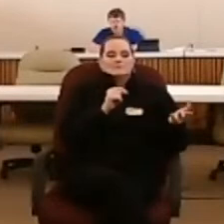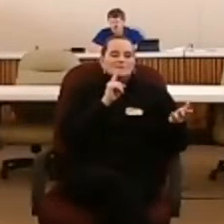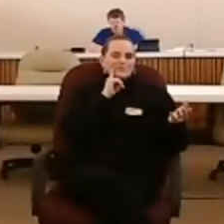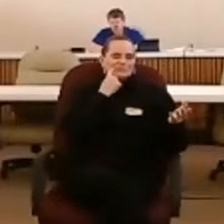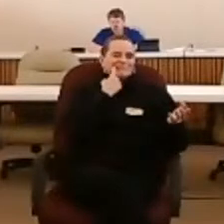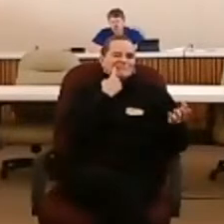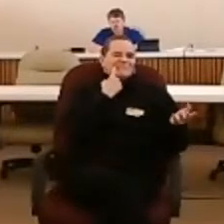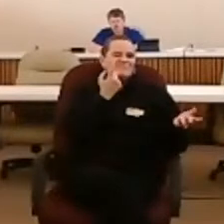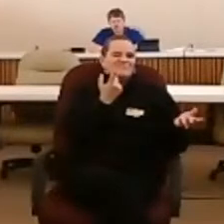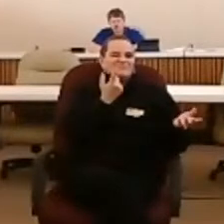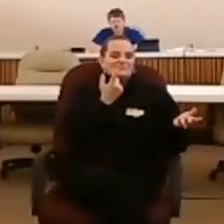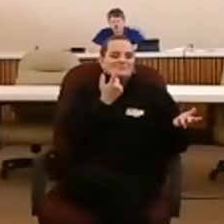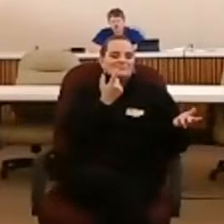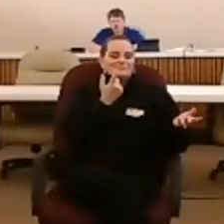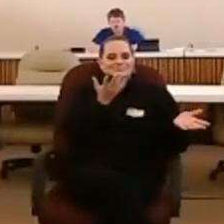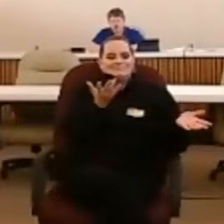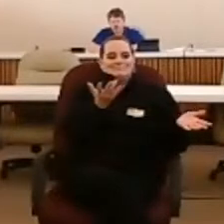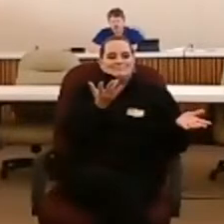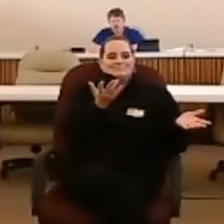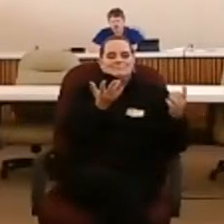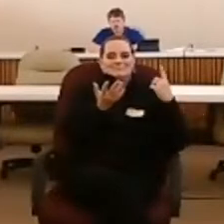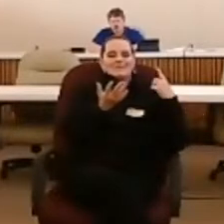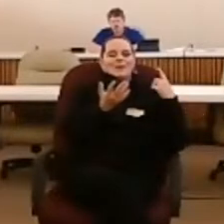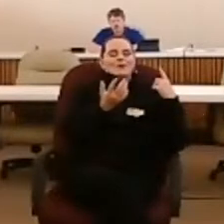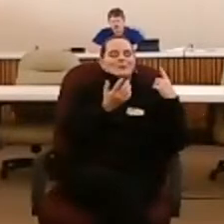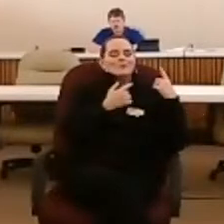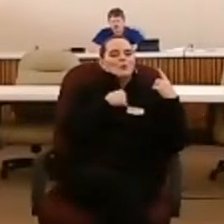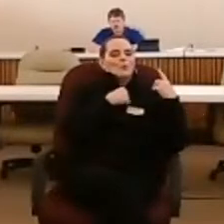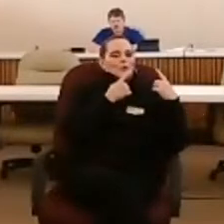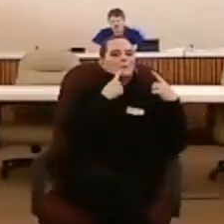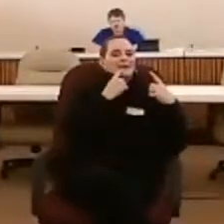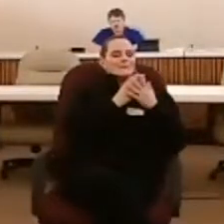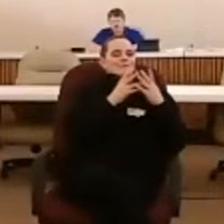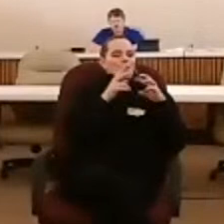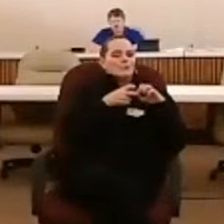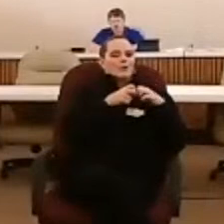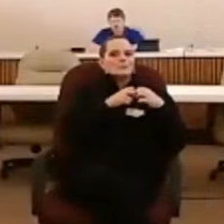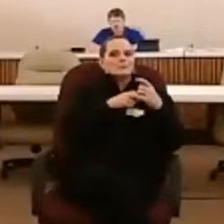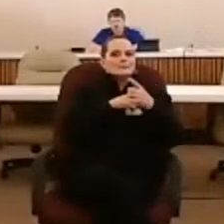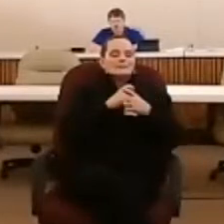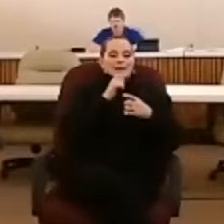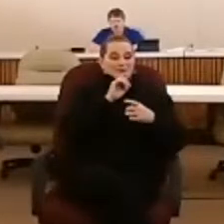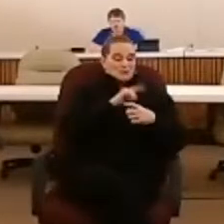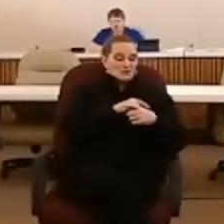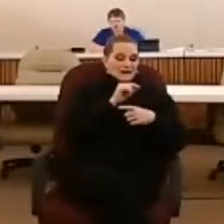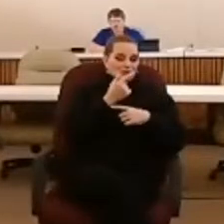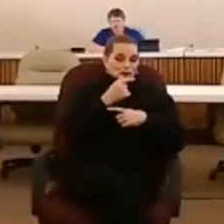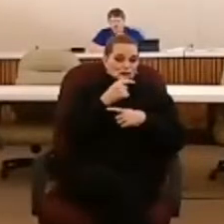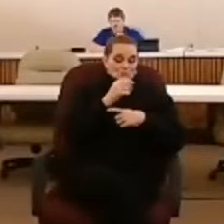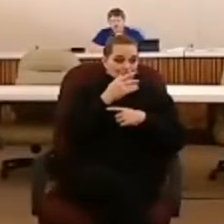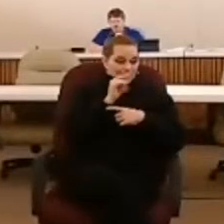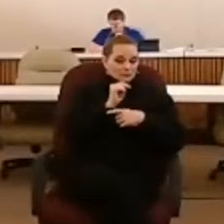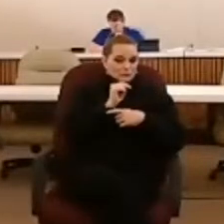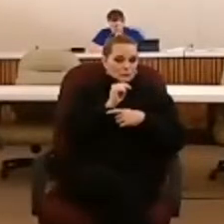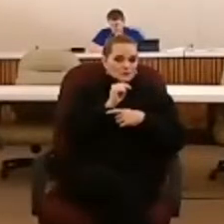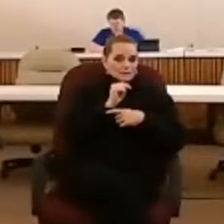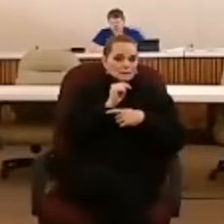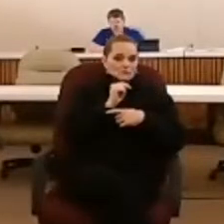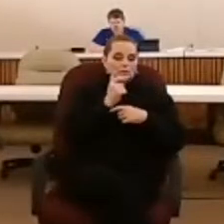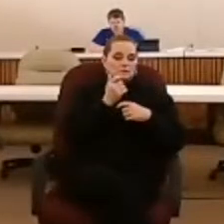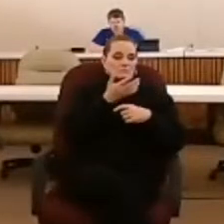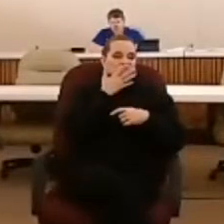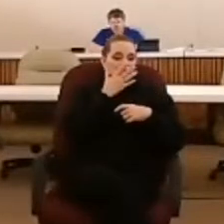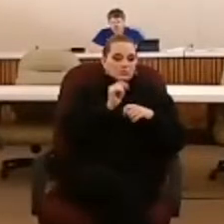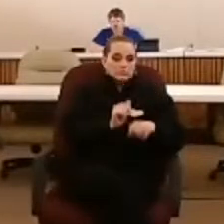past, Yeah. and been having I some don't problems think, this I year. don't think the green belt was saturated, because it